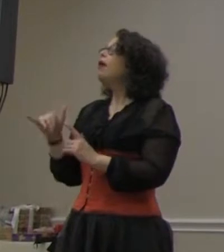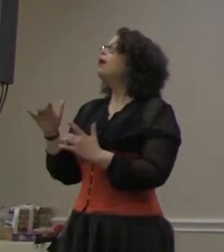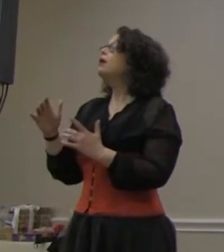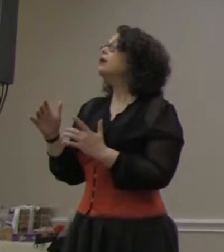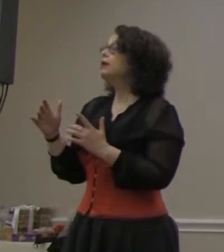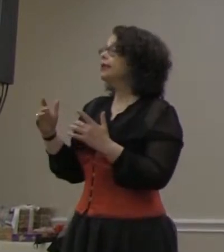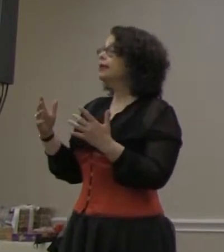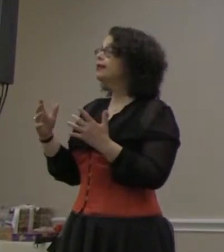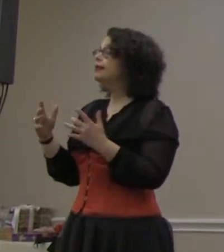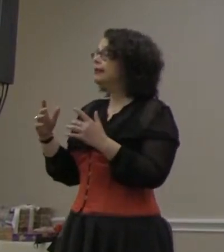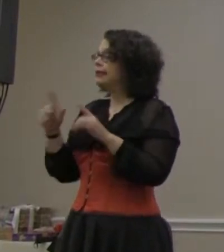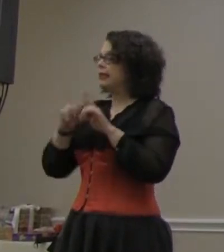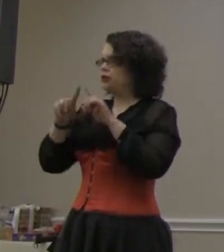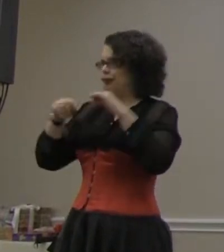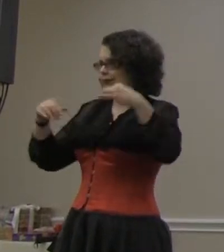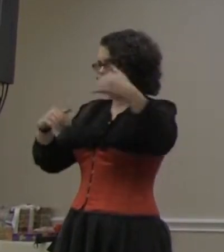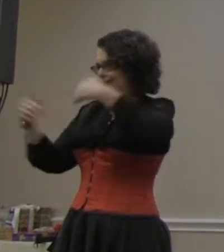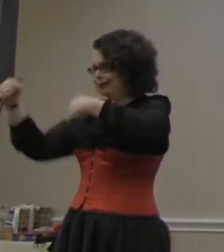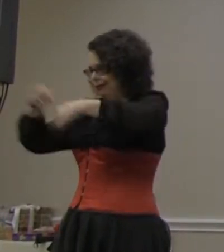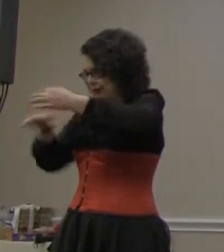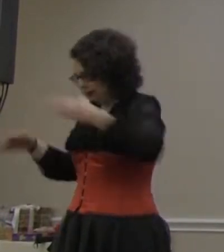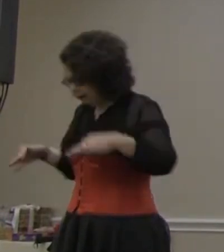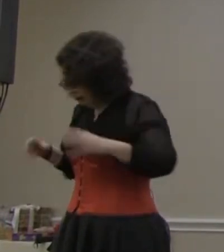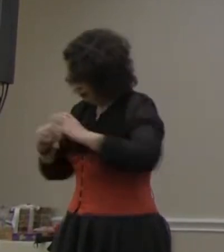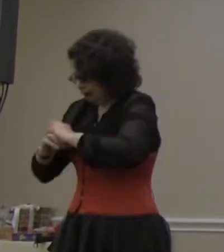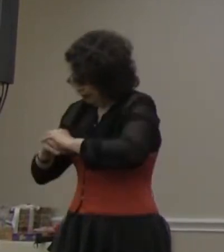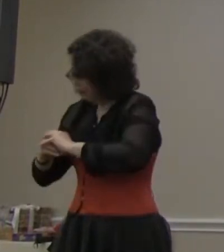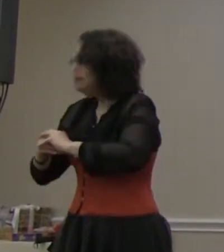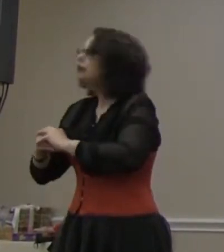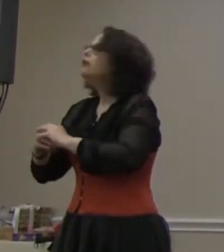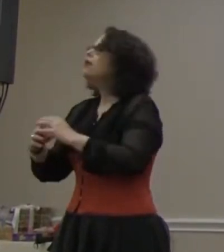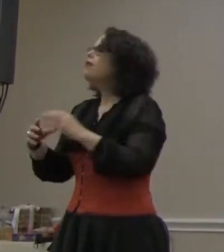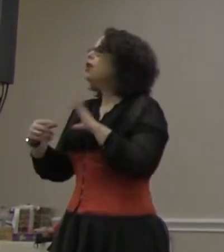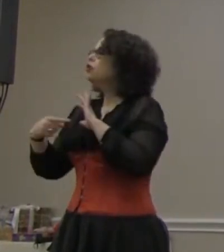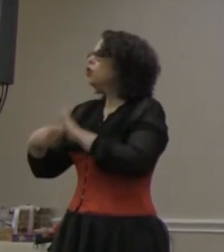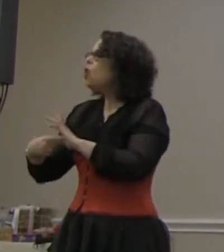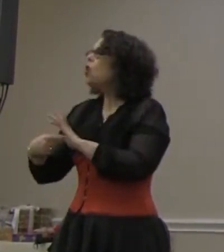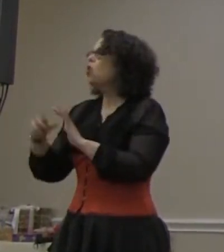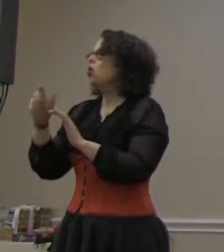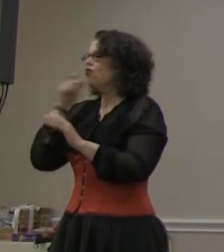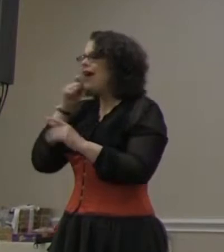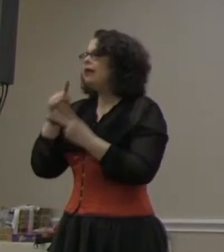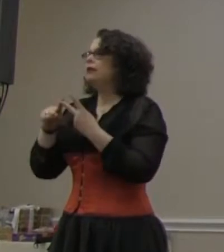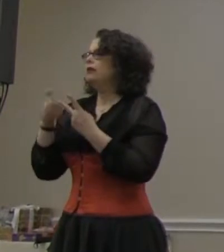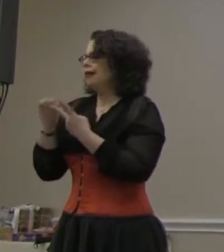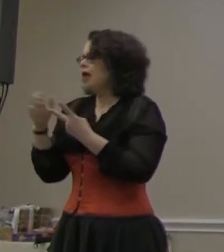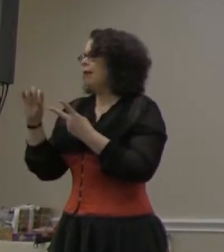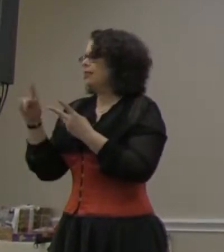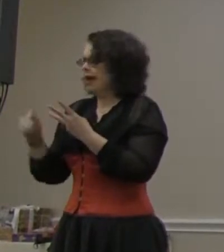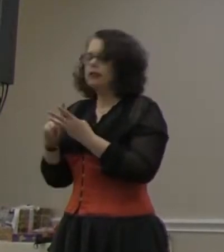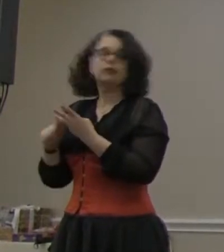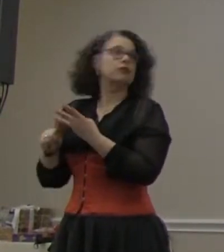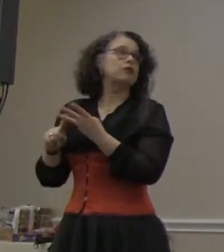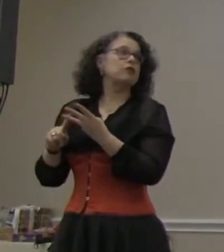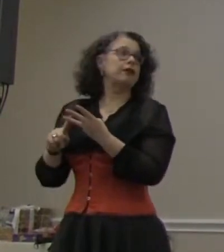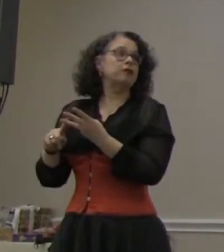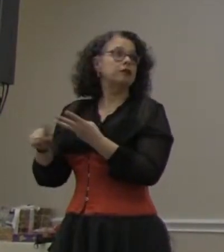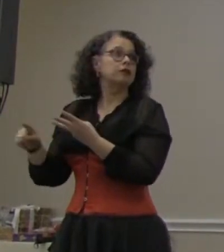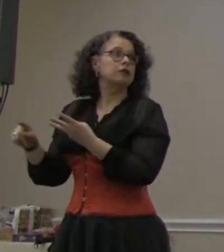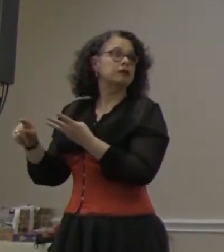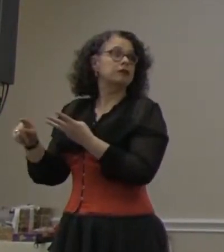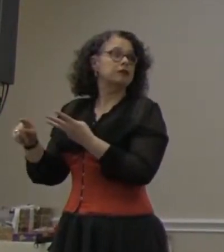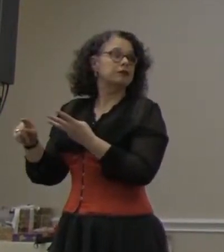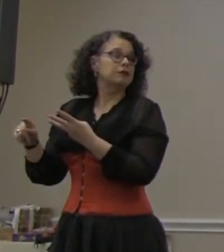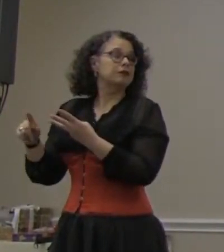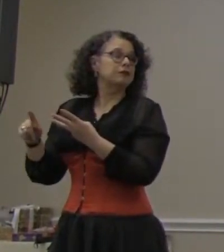variety of intersections that reflect race, economic status, ability, sex, gender, sexual orientation, level